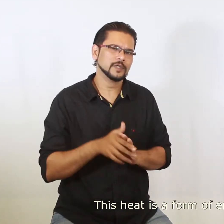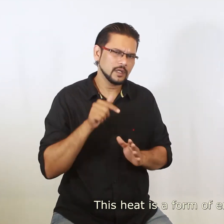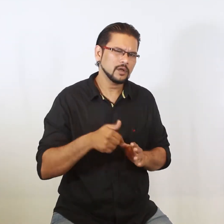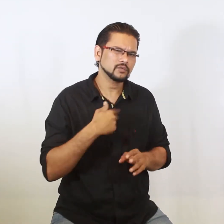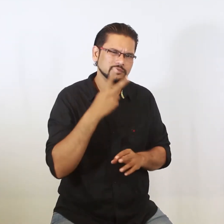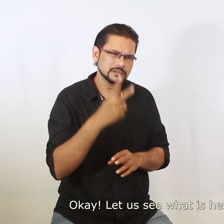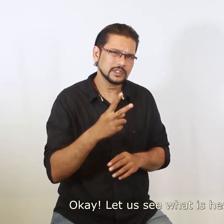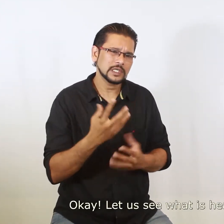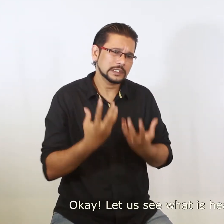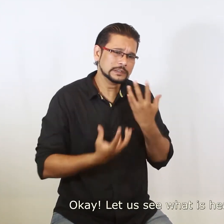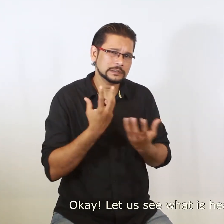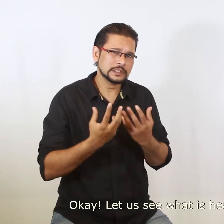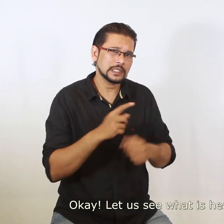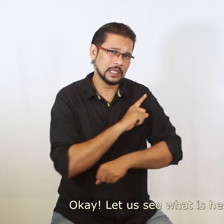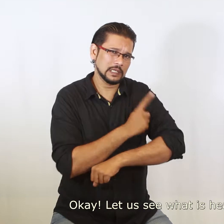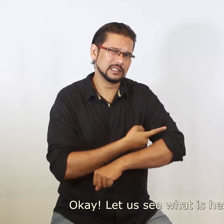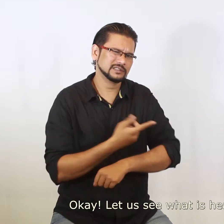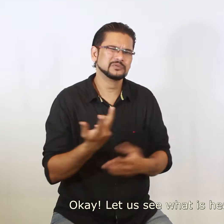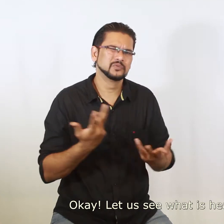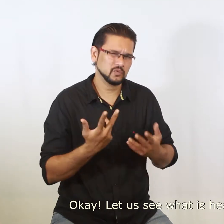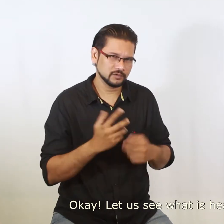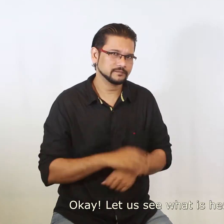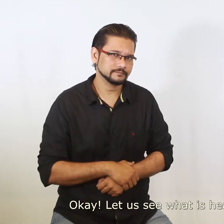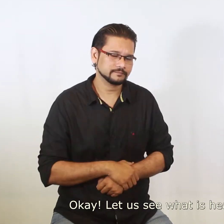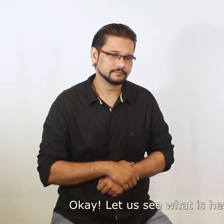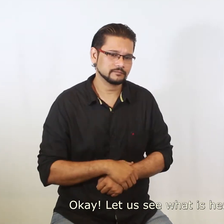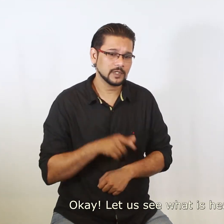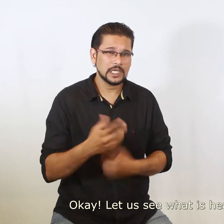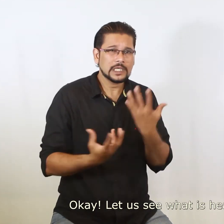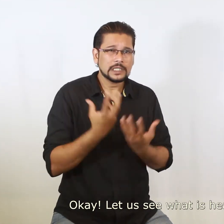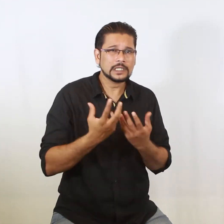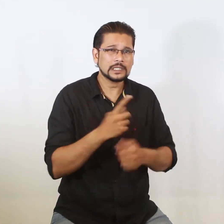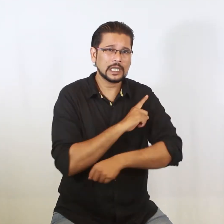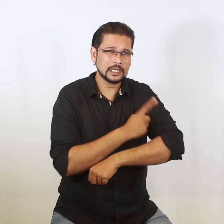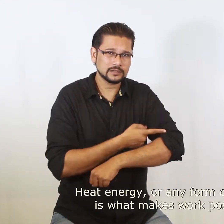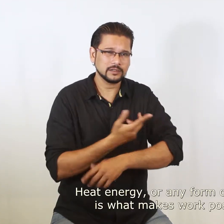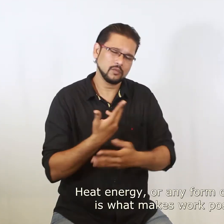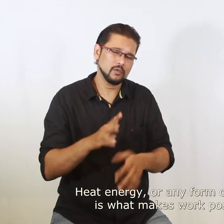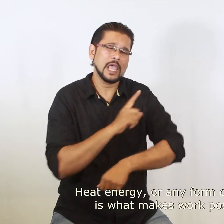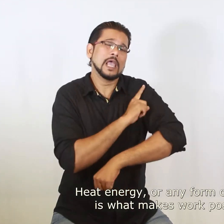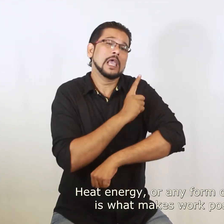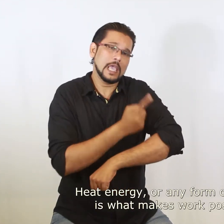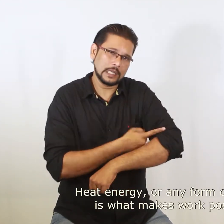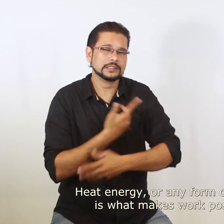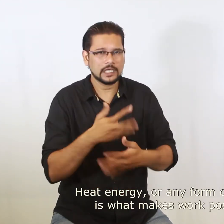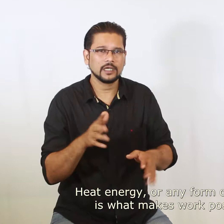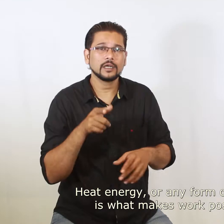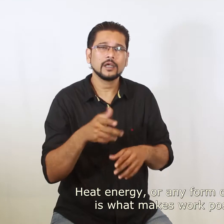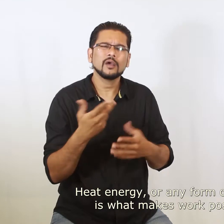Okay, let us see what is heat energy. Heat energy, or any form of energy,